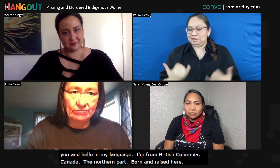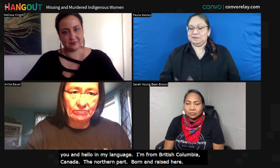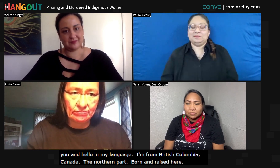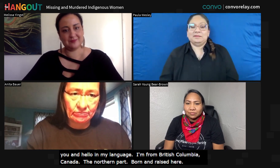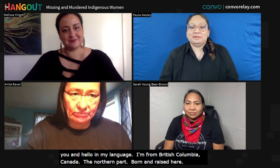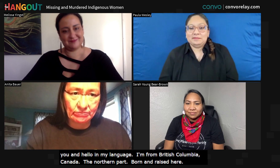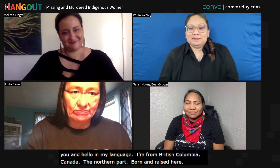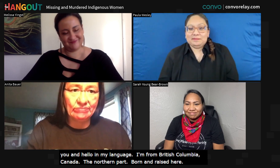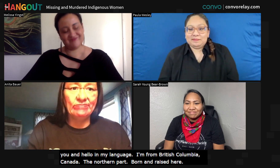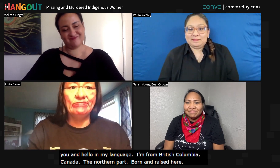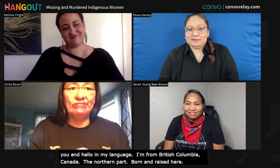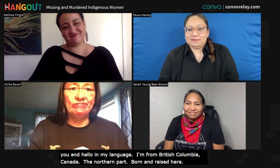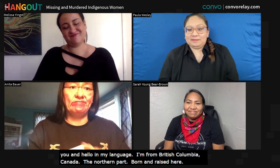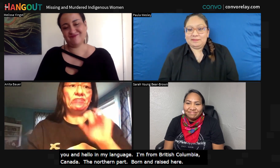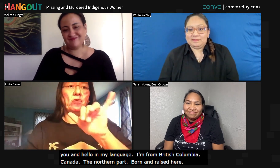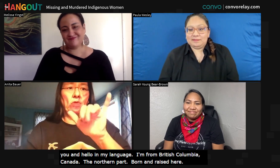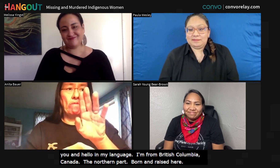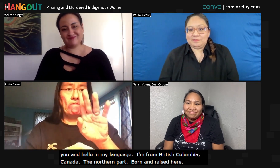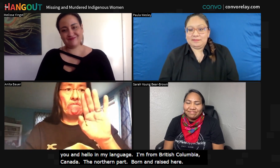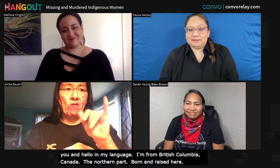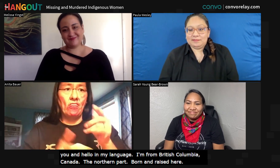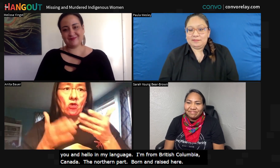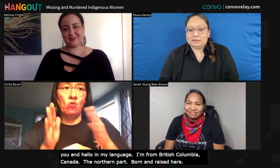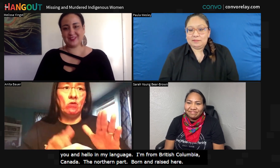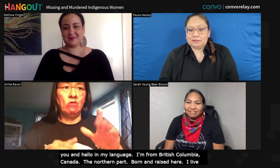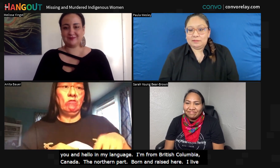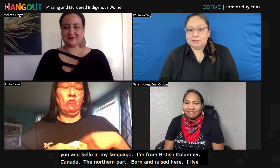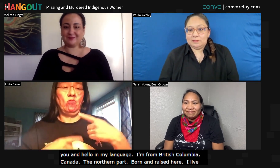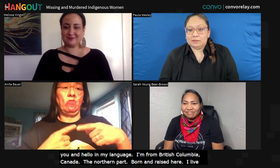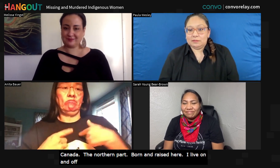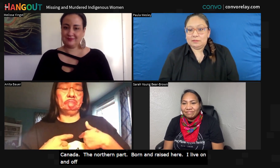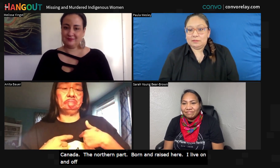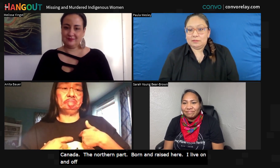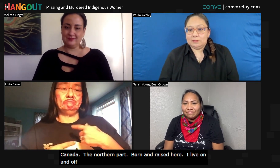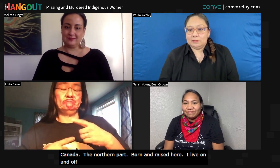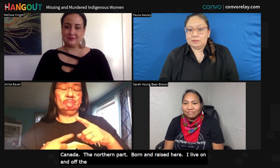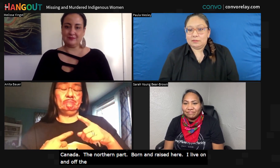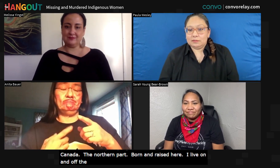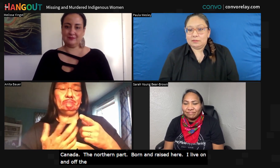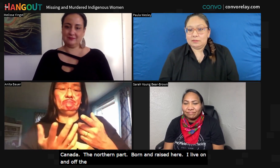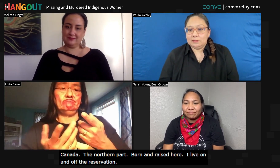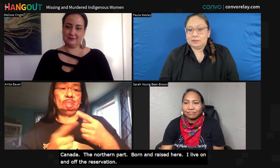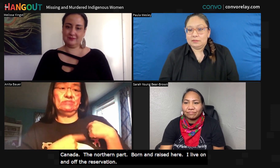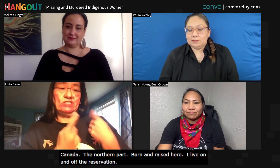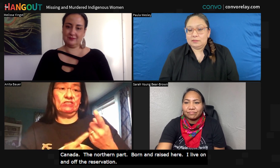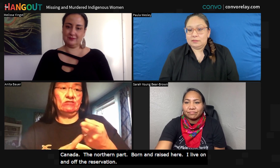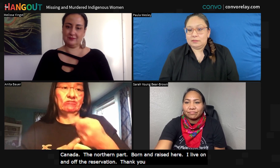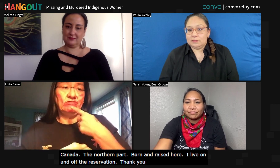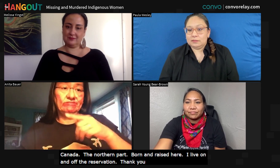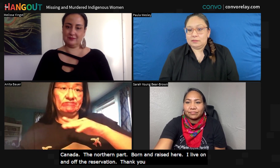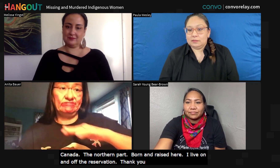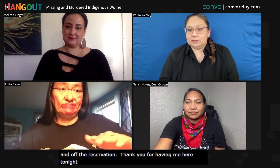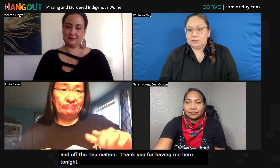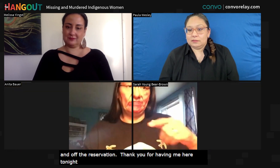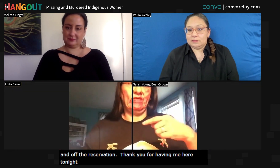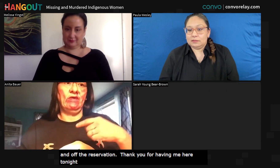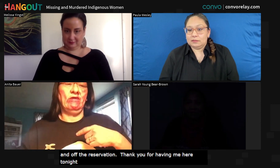But just, thank you for having me here tonight. And this is Anita, by the way, since you